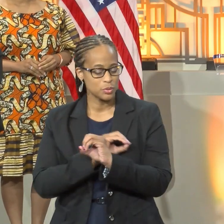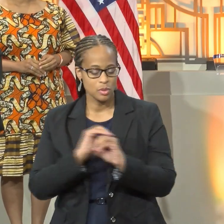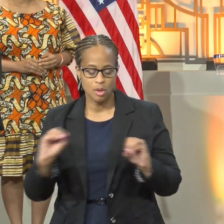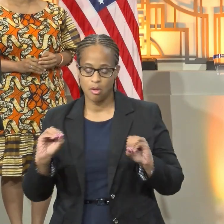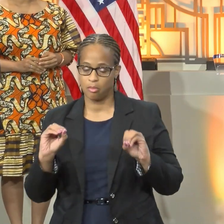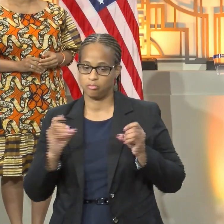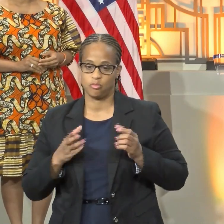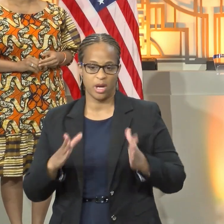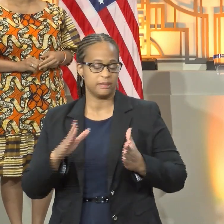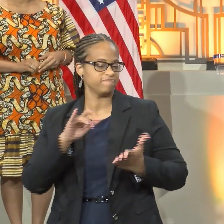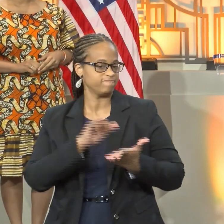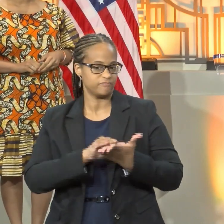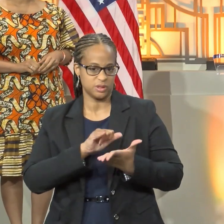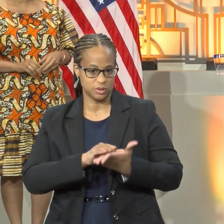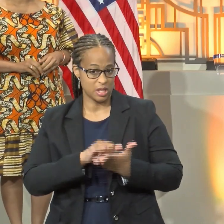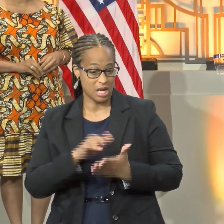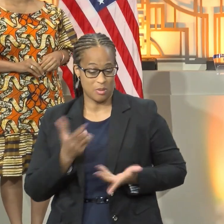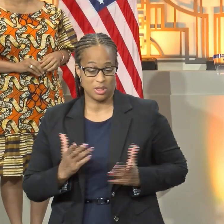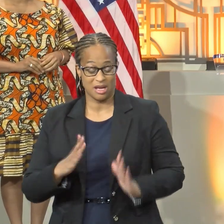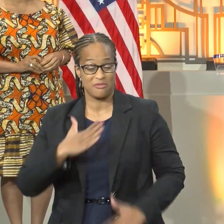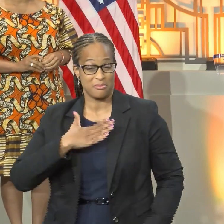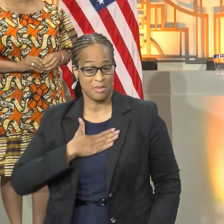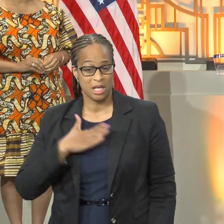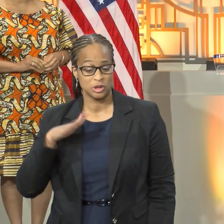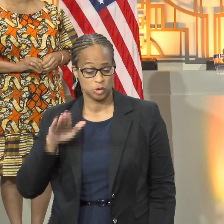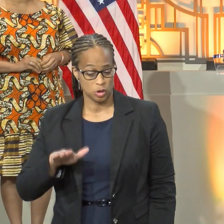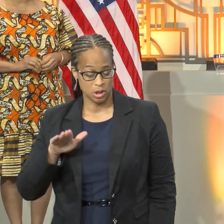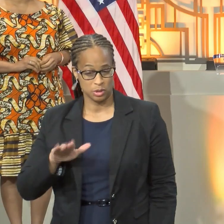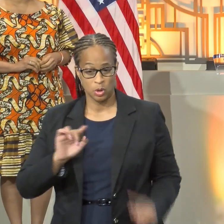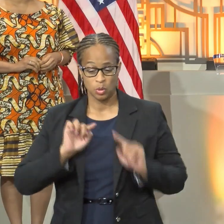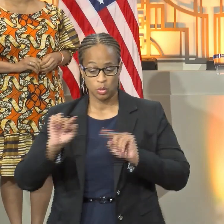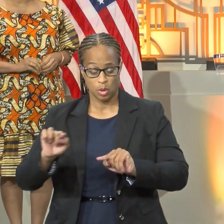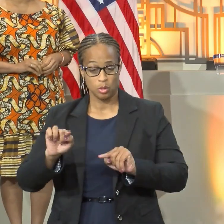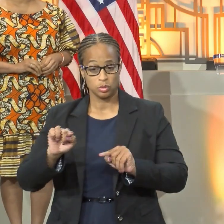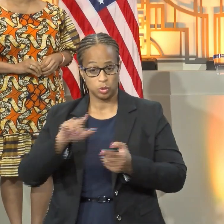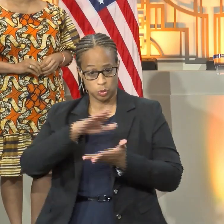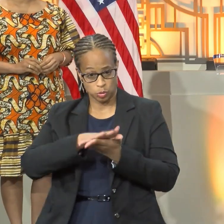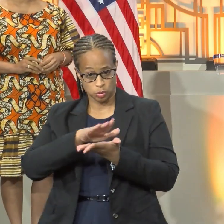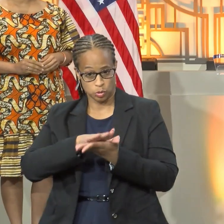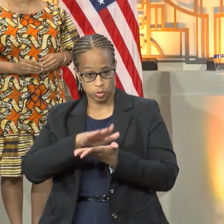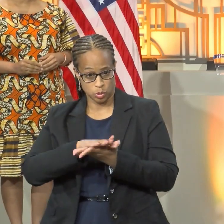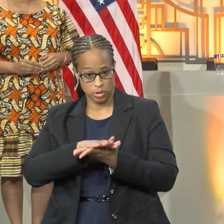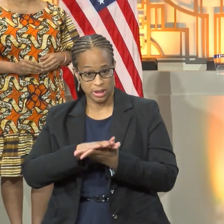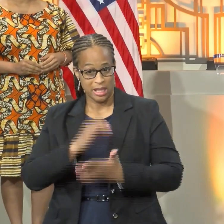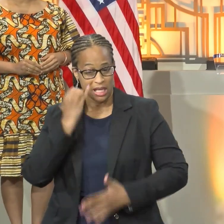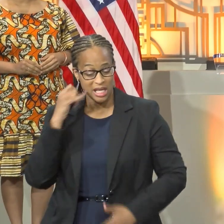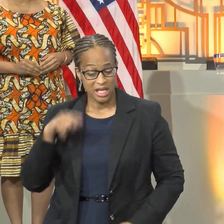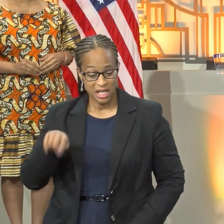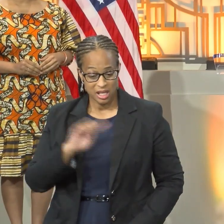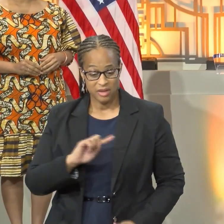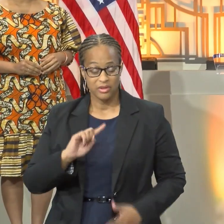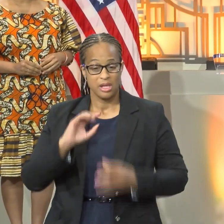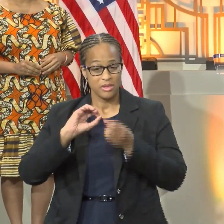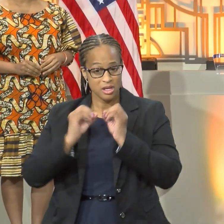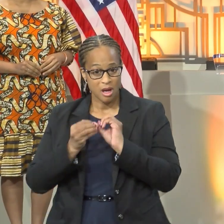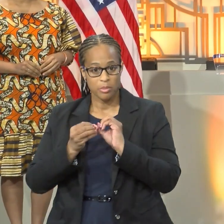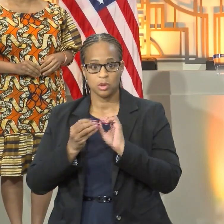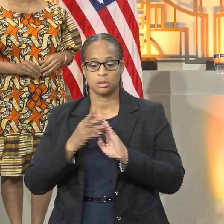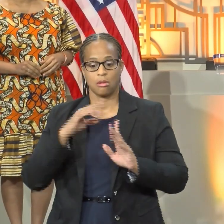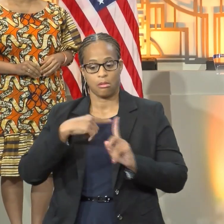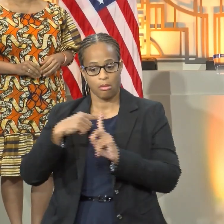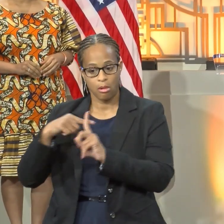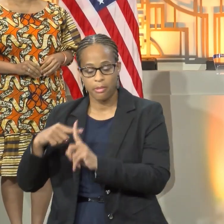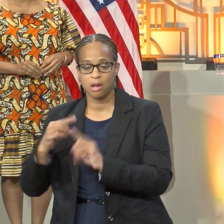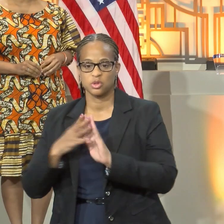sun I will allow even my child to go to a school if these numbers are the same